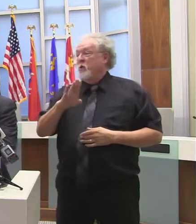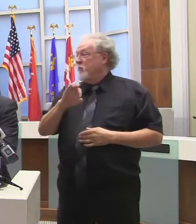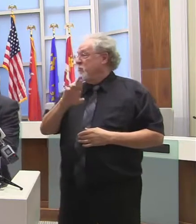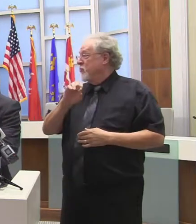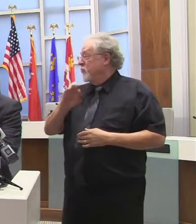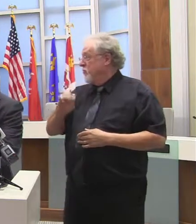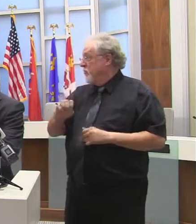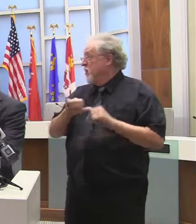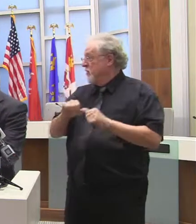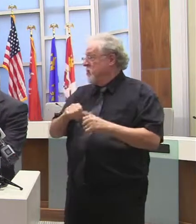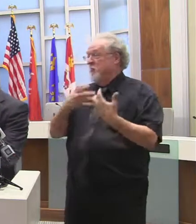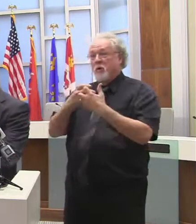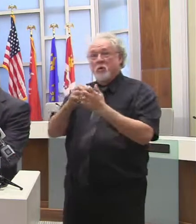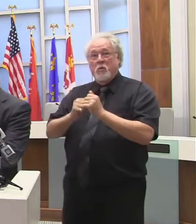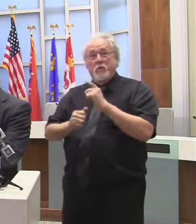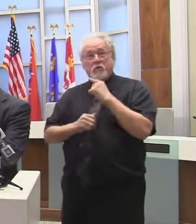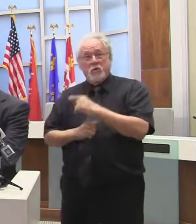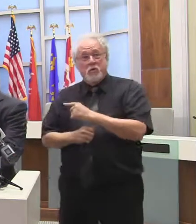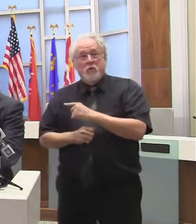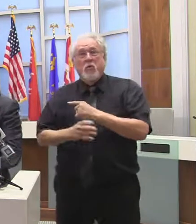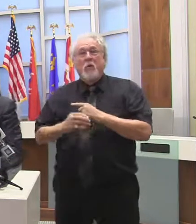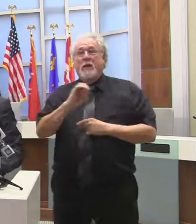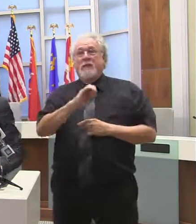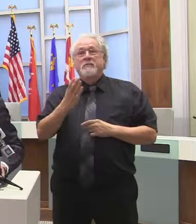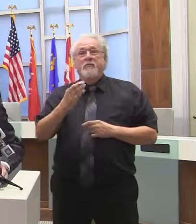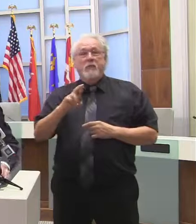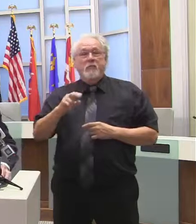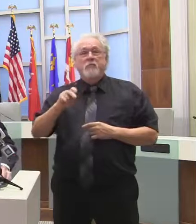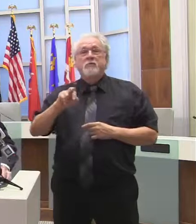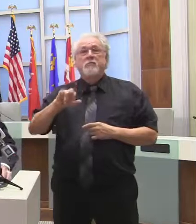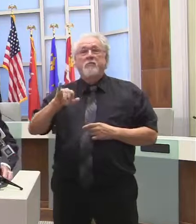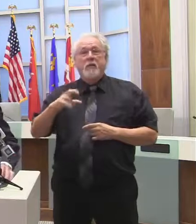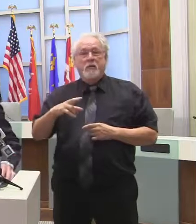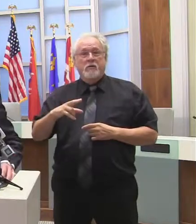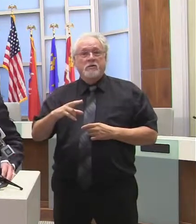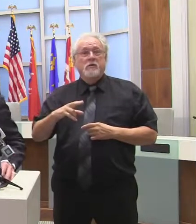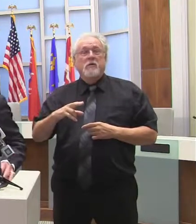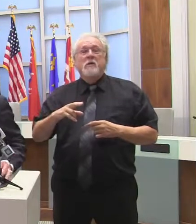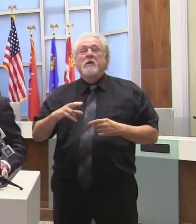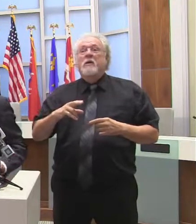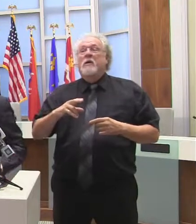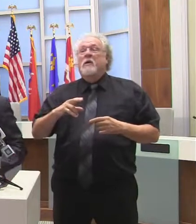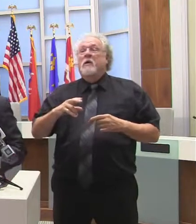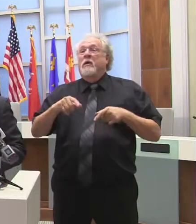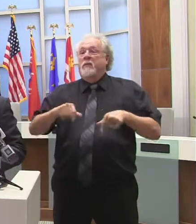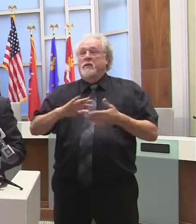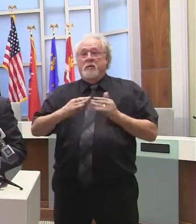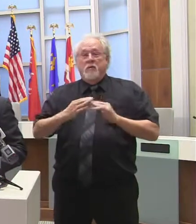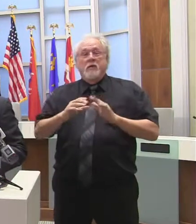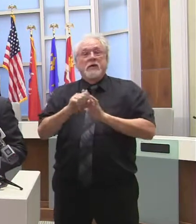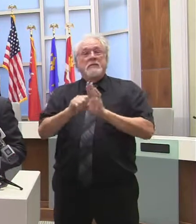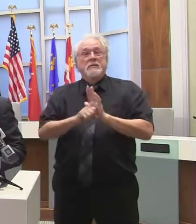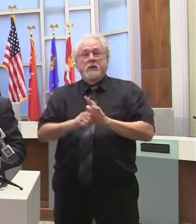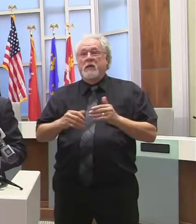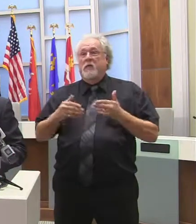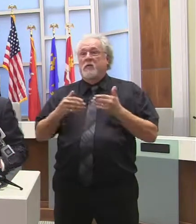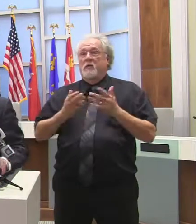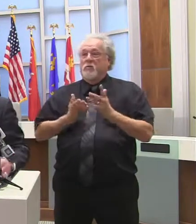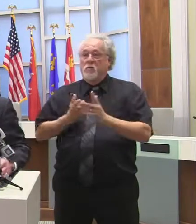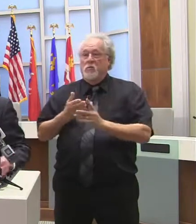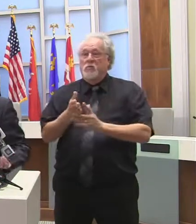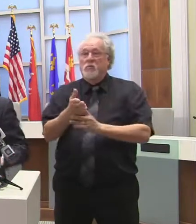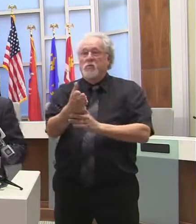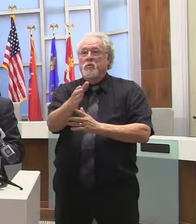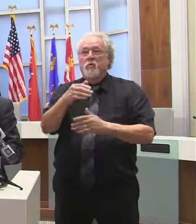will continue to be a partner with you in East Baton Rouge Parish as this community and our state continues to move through this